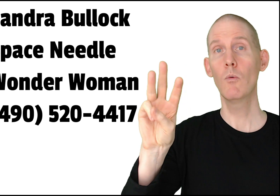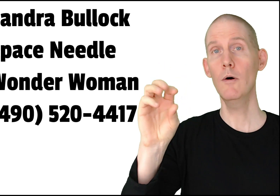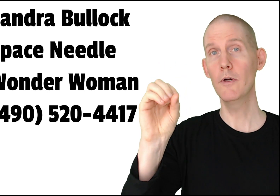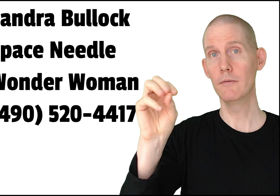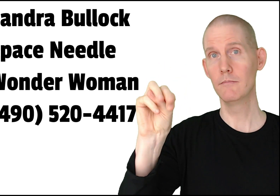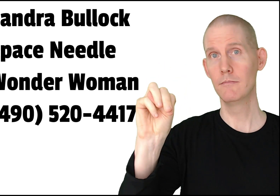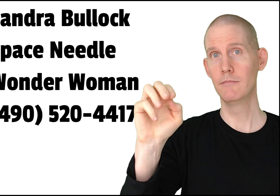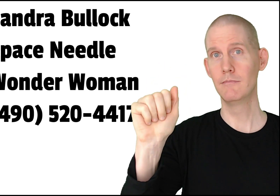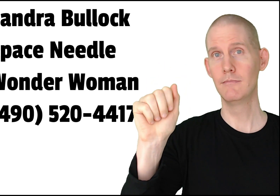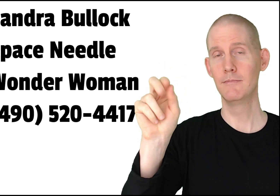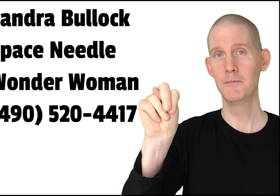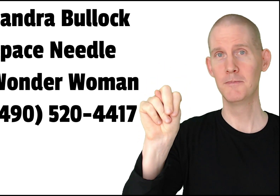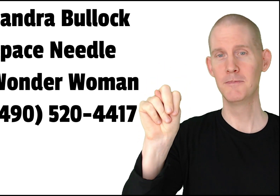Woman.